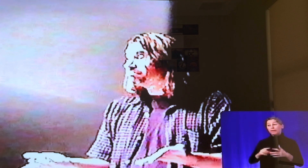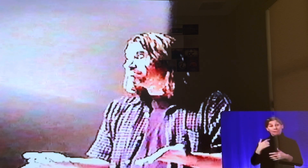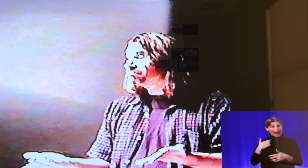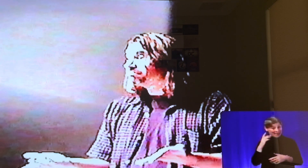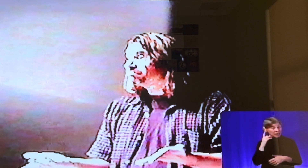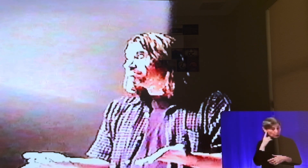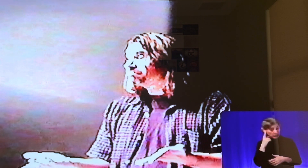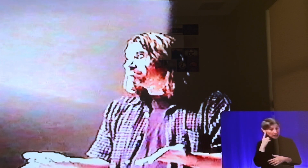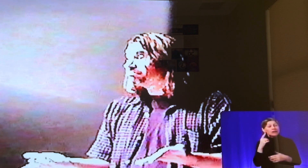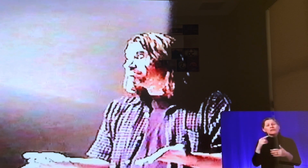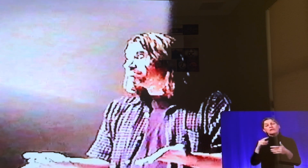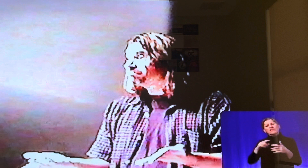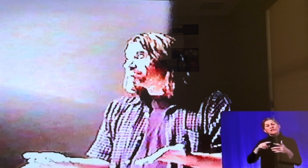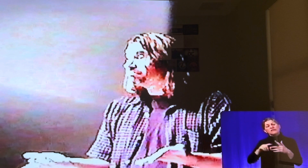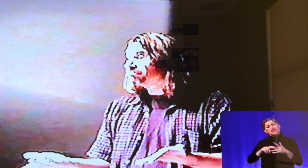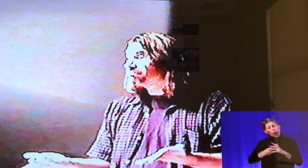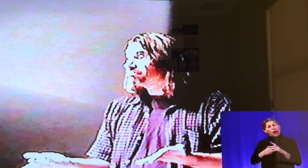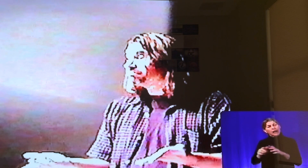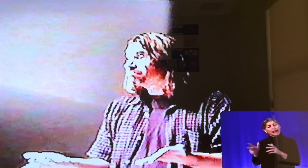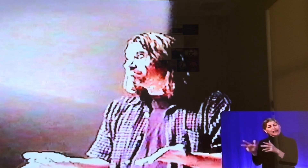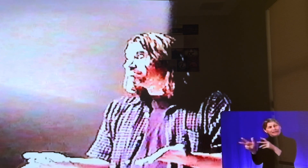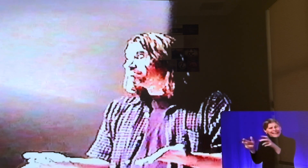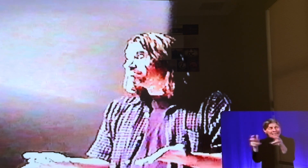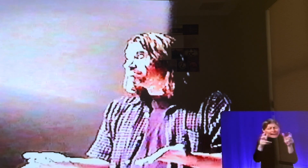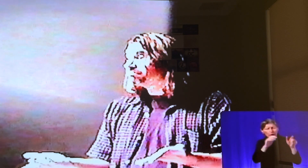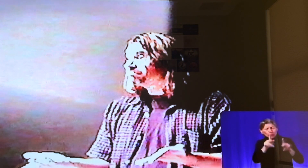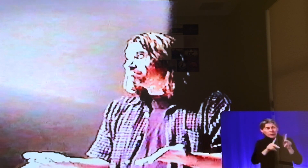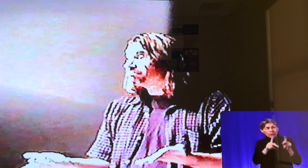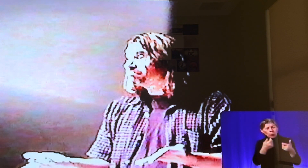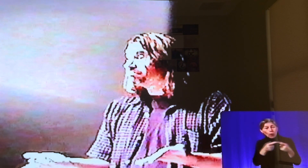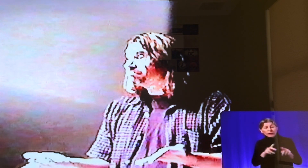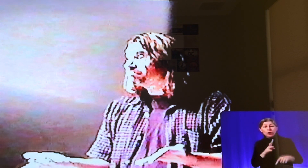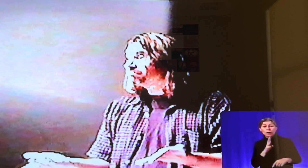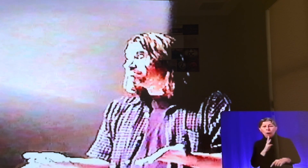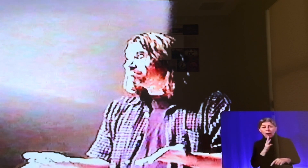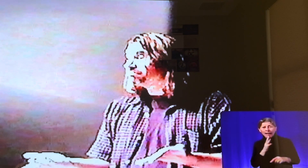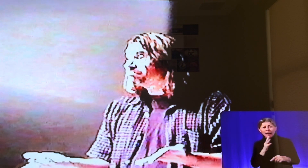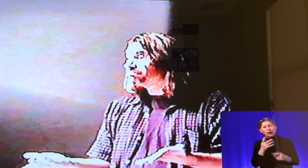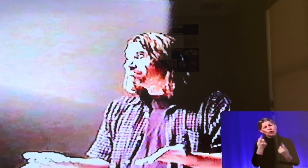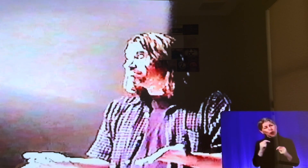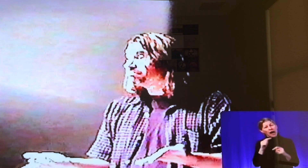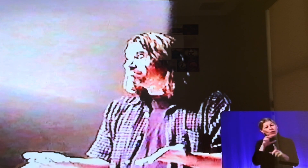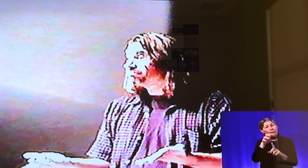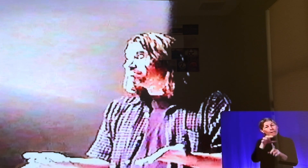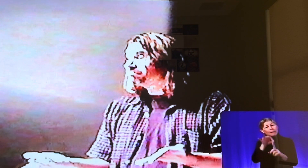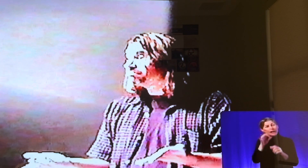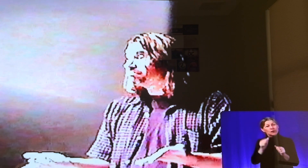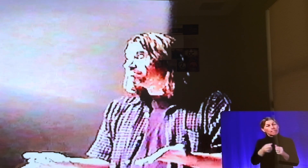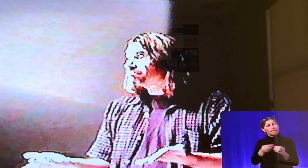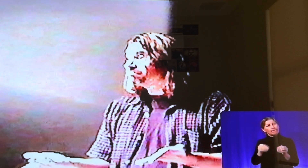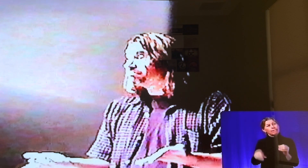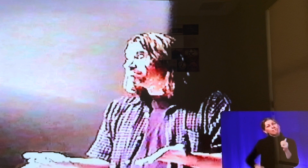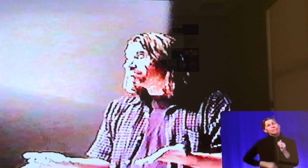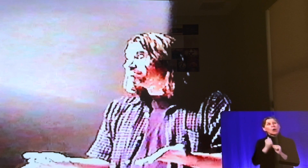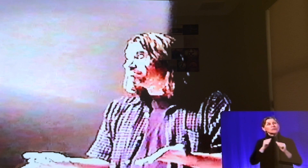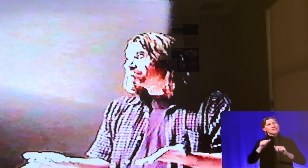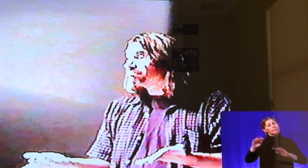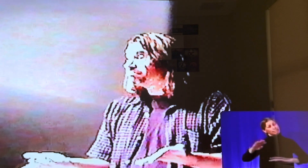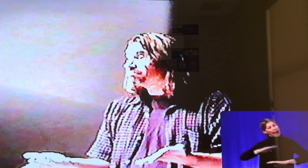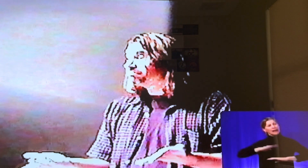talking and try and realize what it is that would be the most palatable word choice for you to make when he's talking